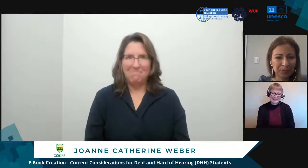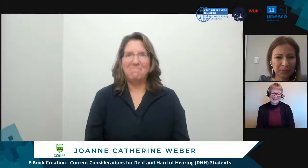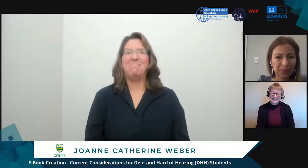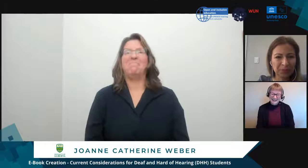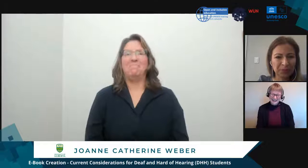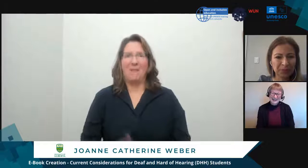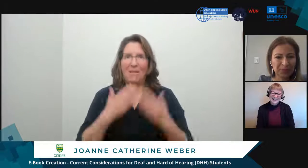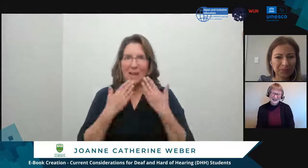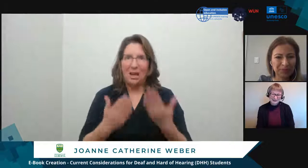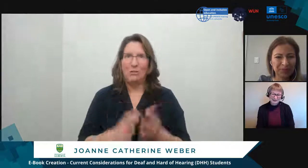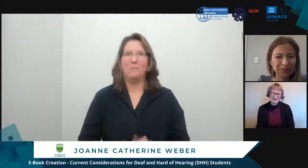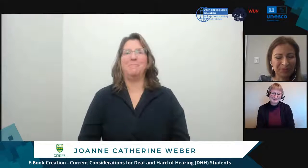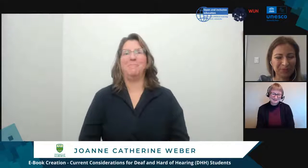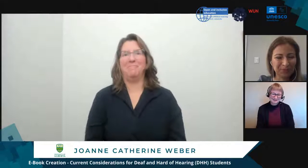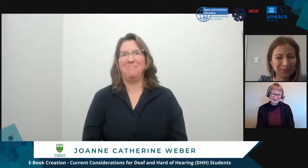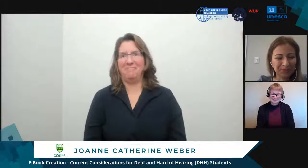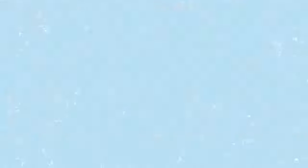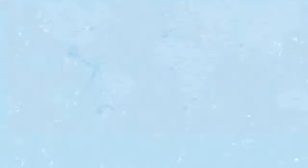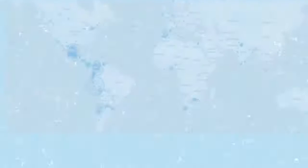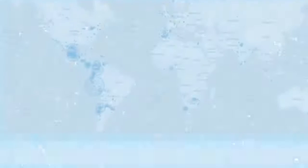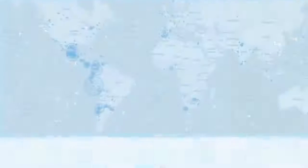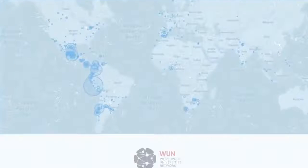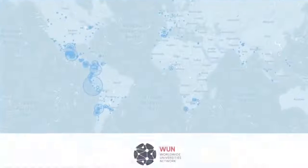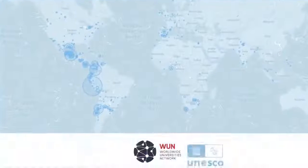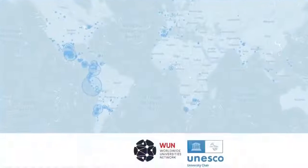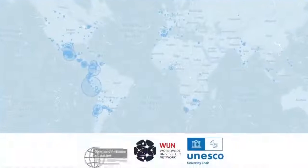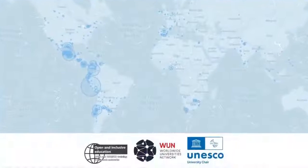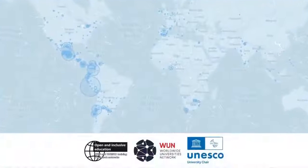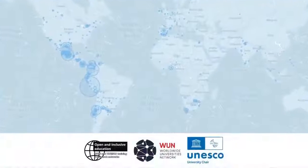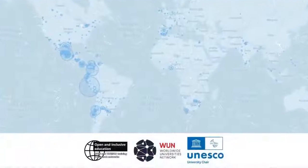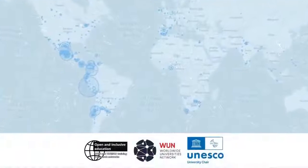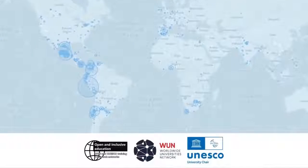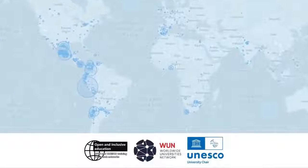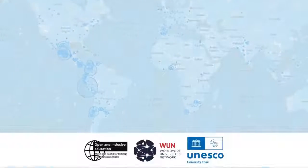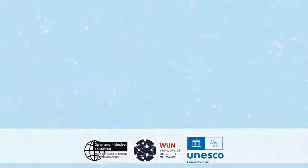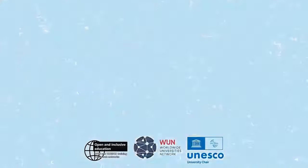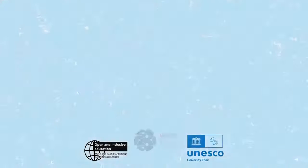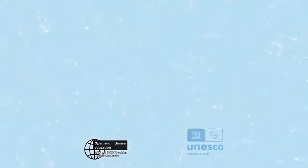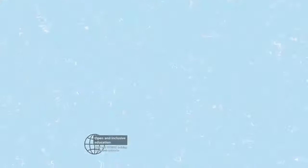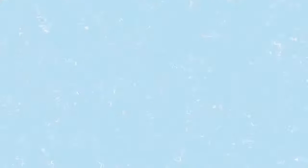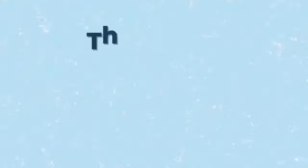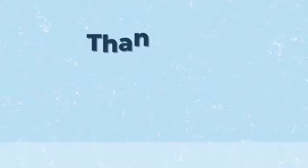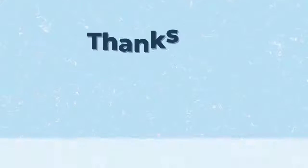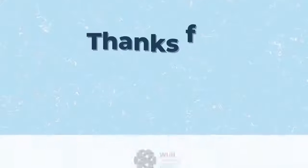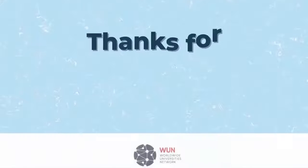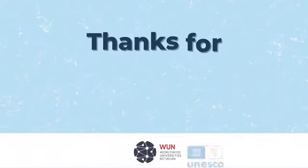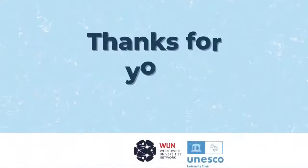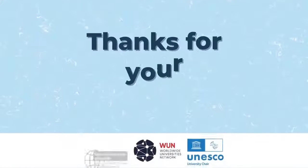Thank you.